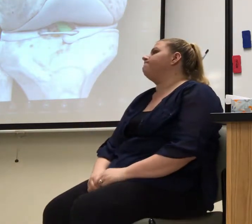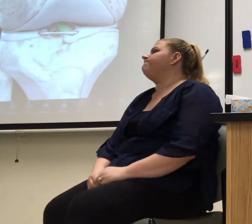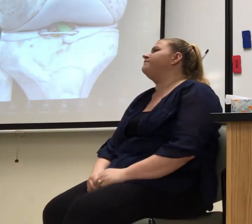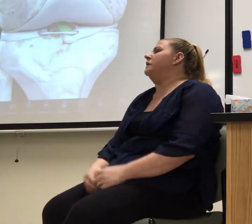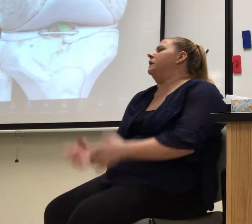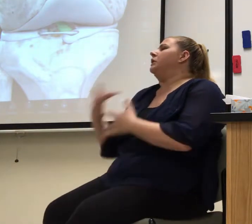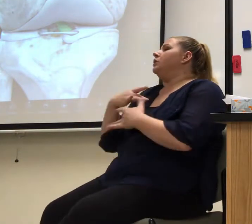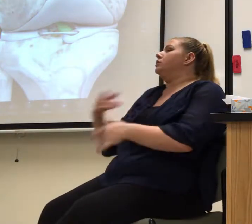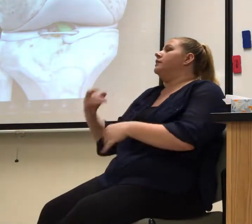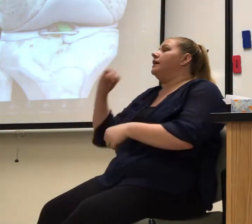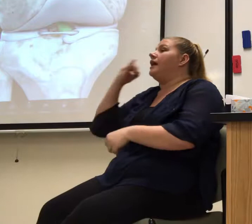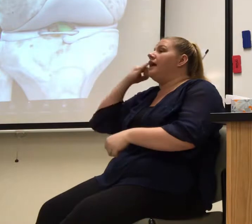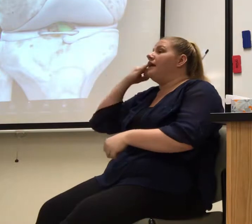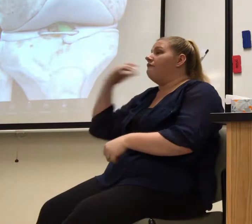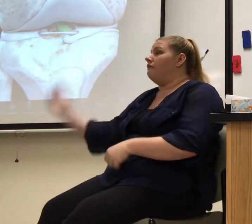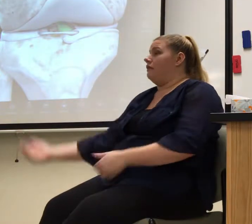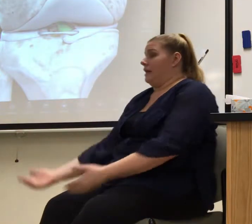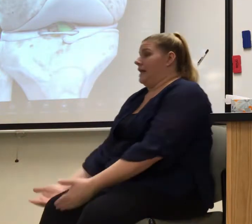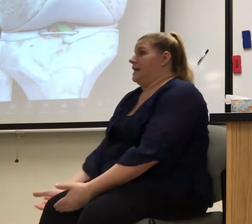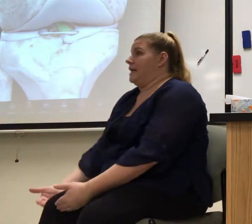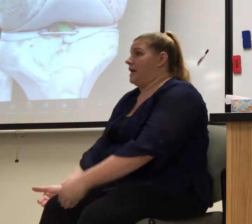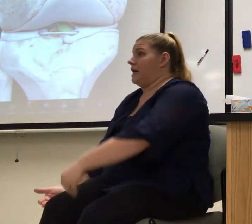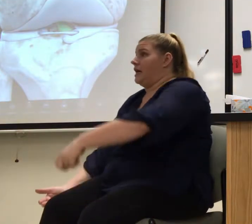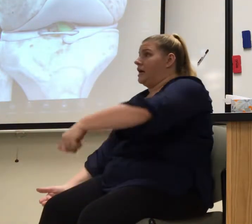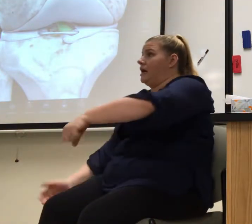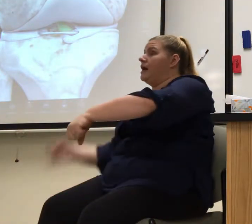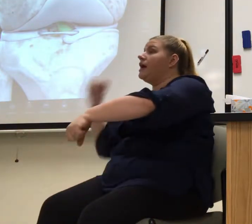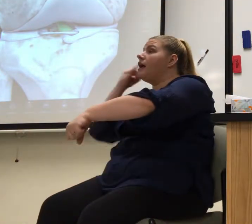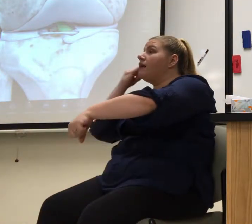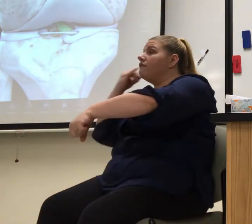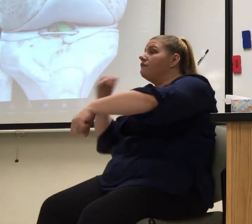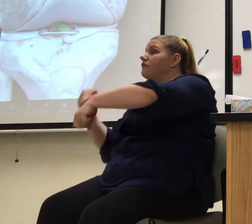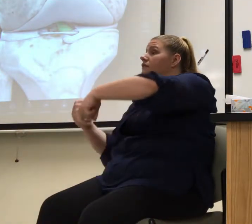Usually a blow to the side of the knee will do it.